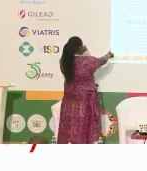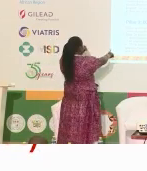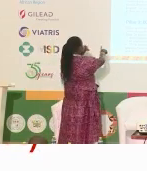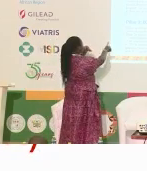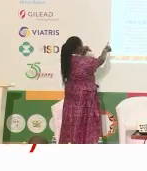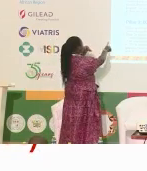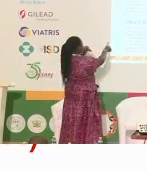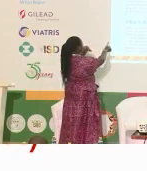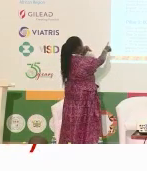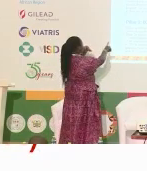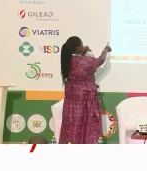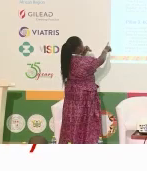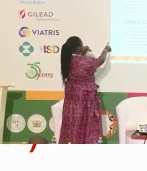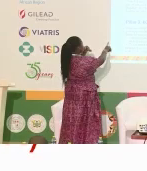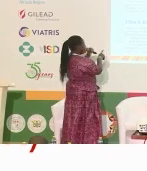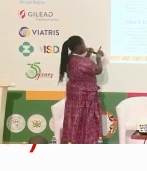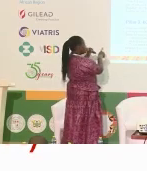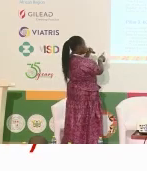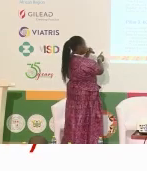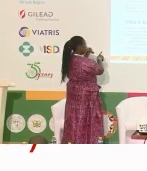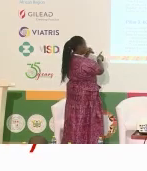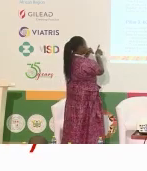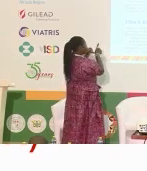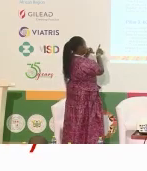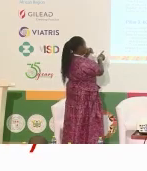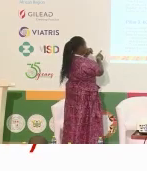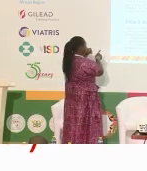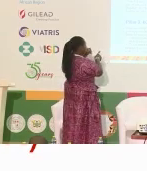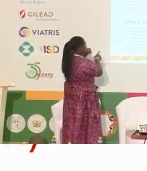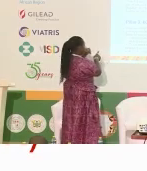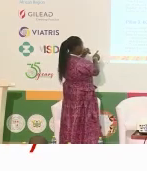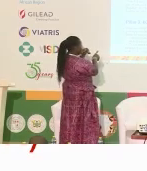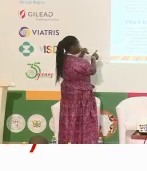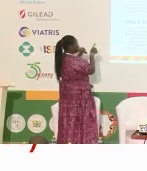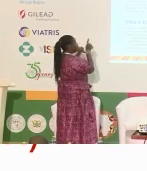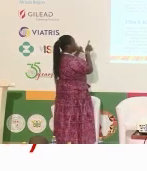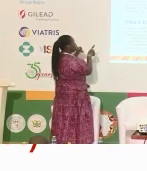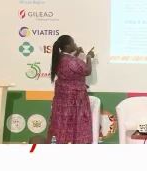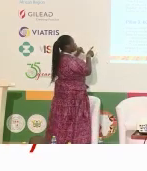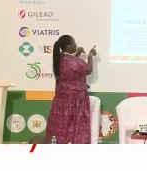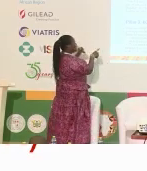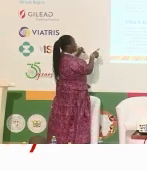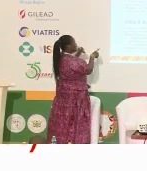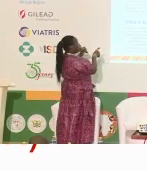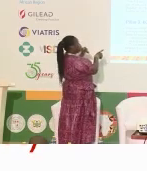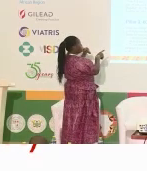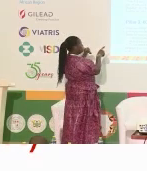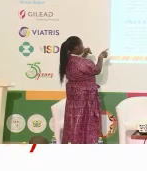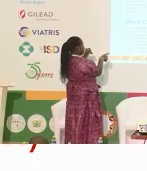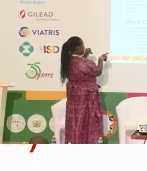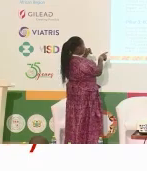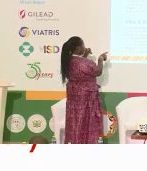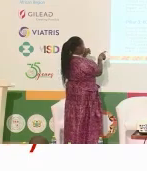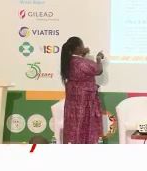overview of the data under this pillar, there were 20 community testers trained from identified key opinion leaders. 15 were actively conducting